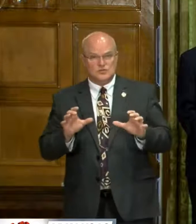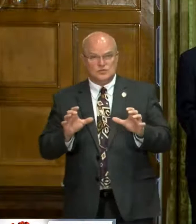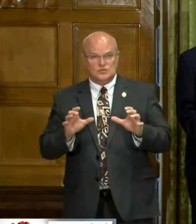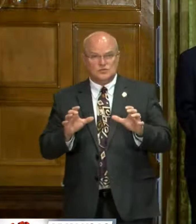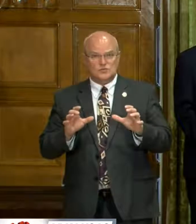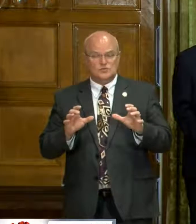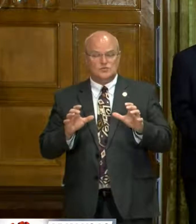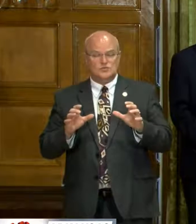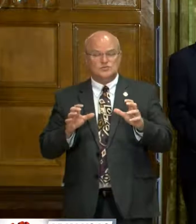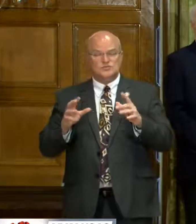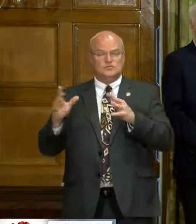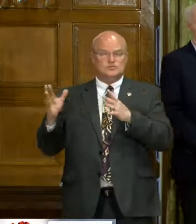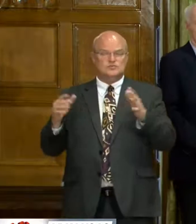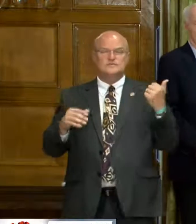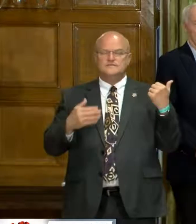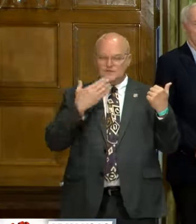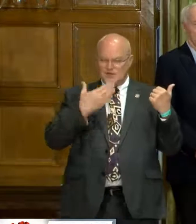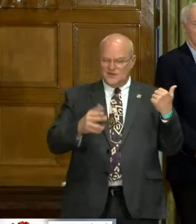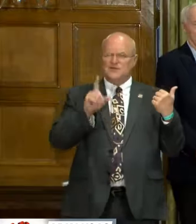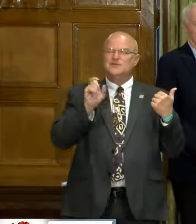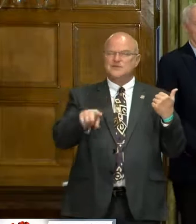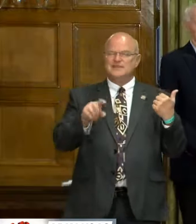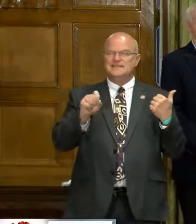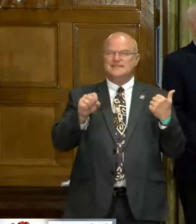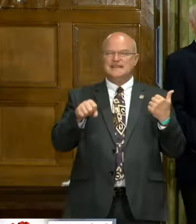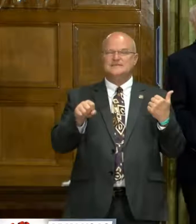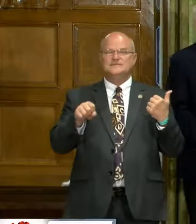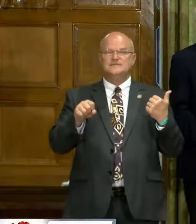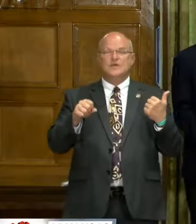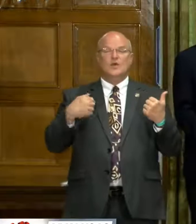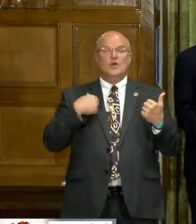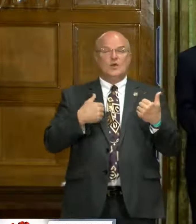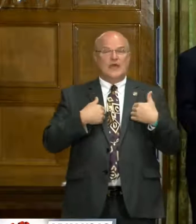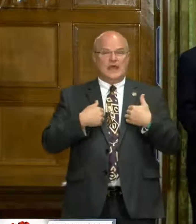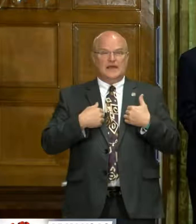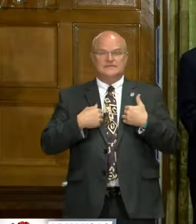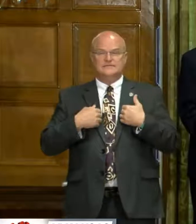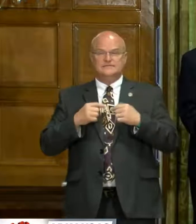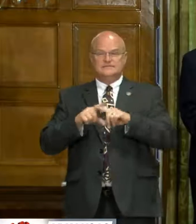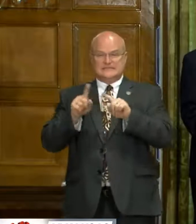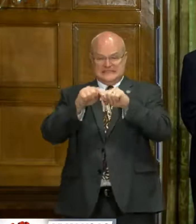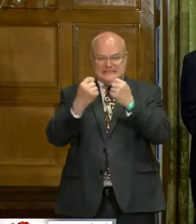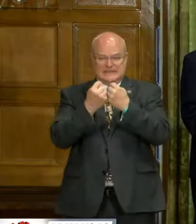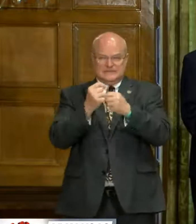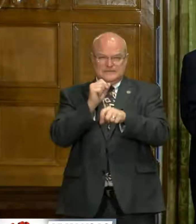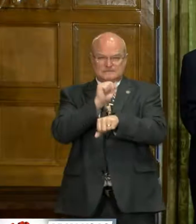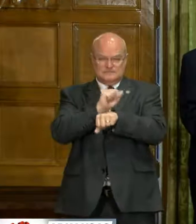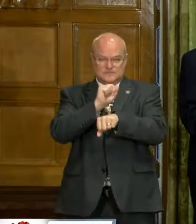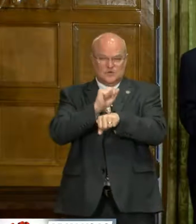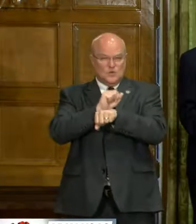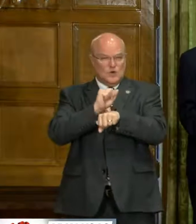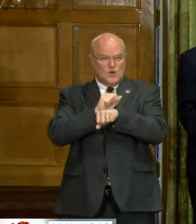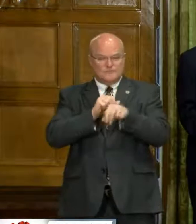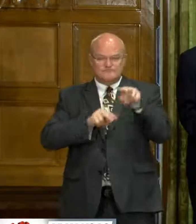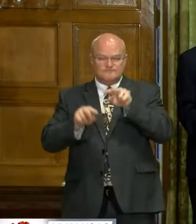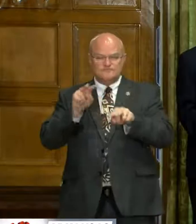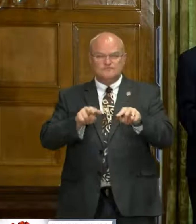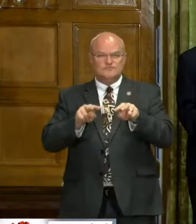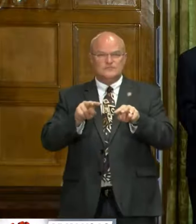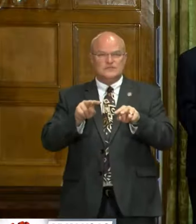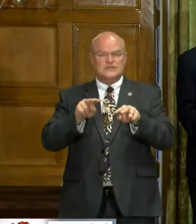just to help the business So right along? that's a great question. Yes, we have a number of teams working to look